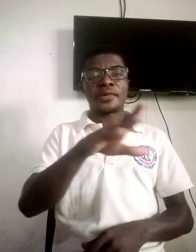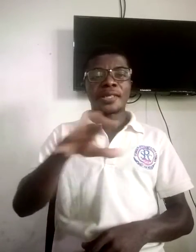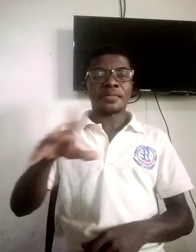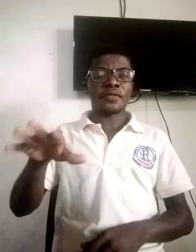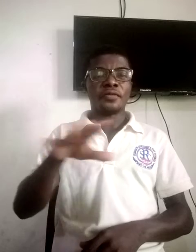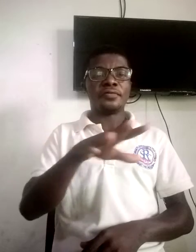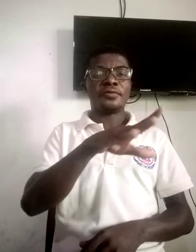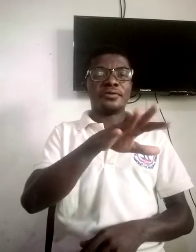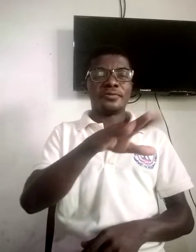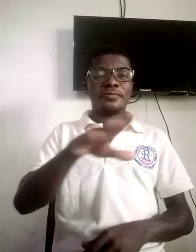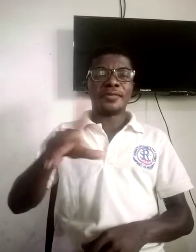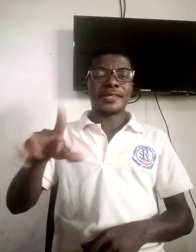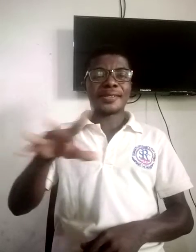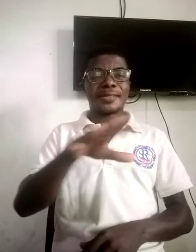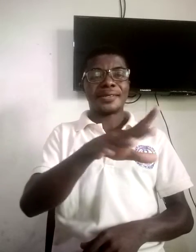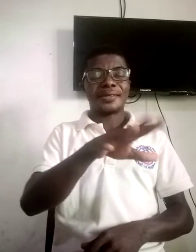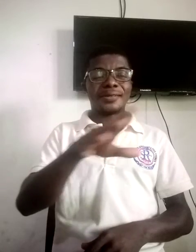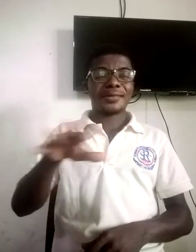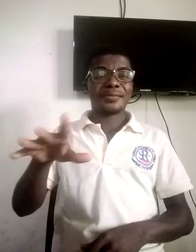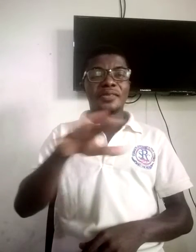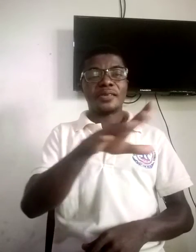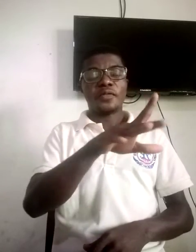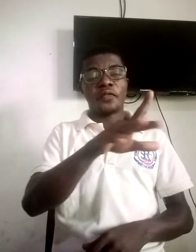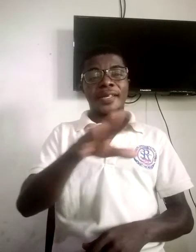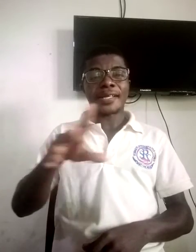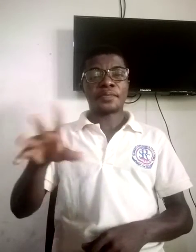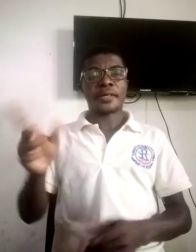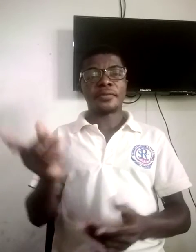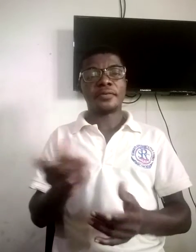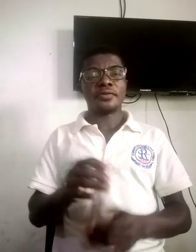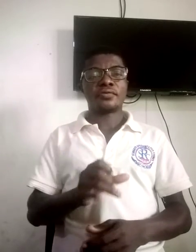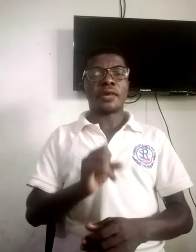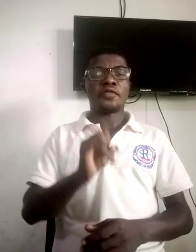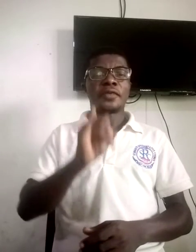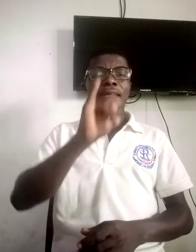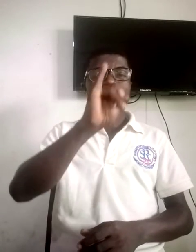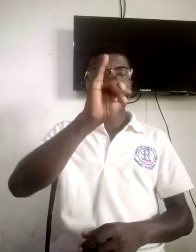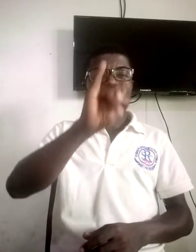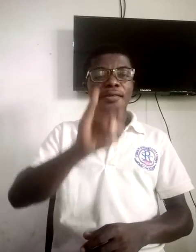something for you, you do this. Finger spell. So I will finger spell.